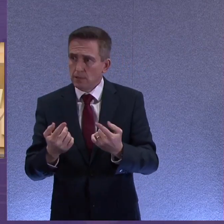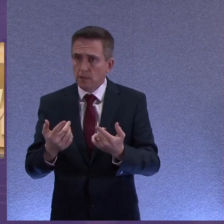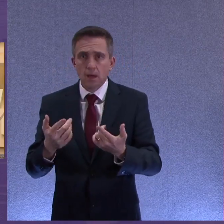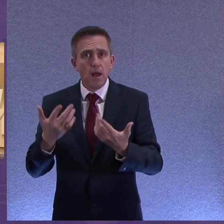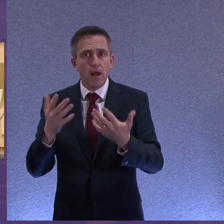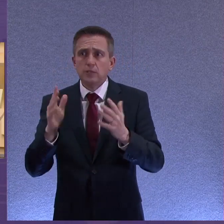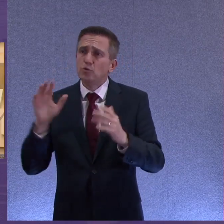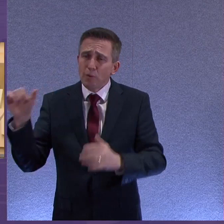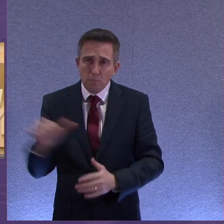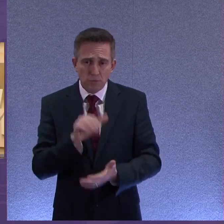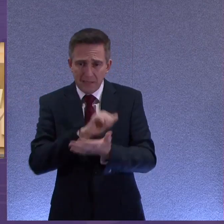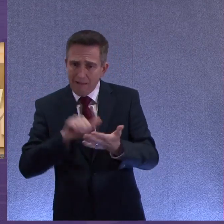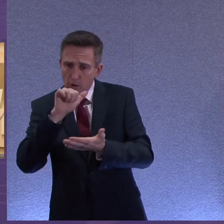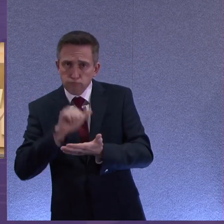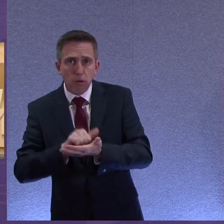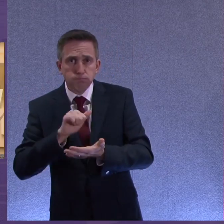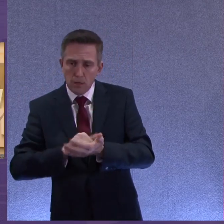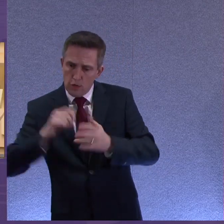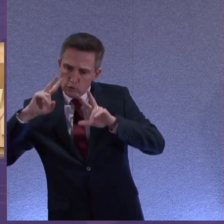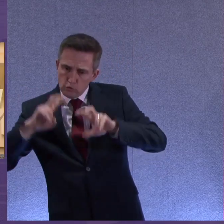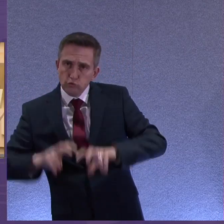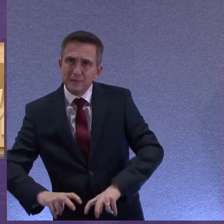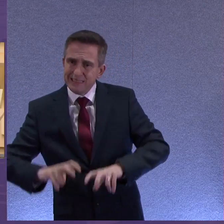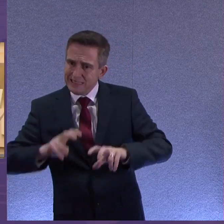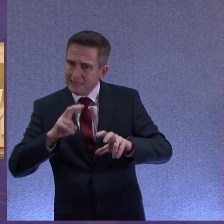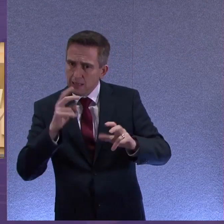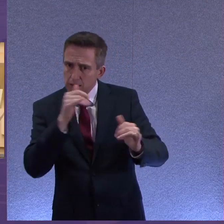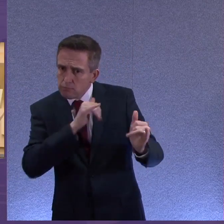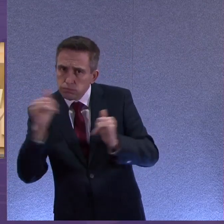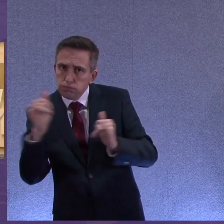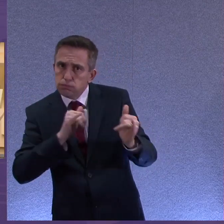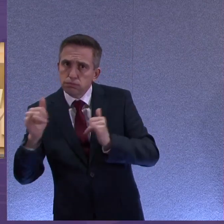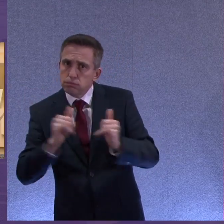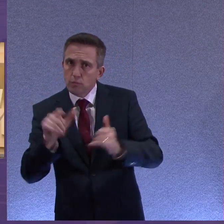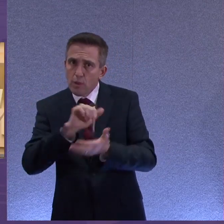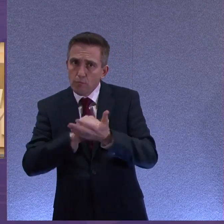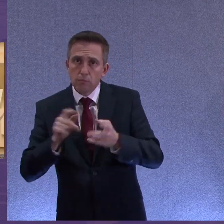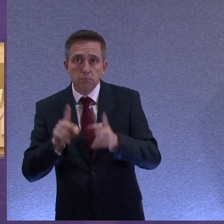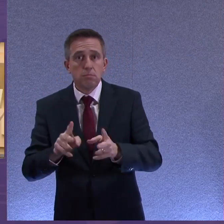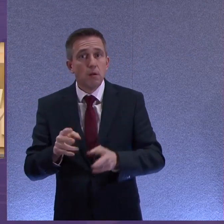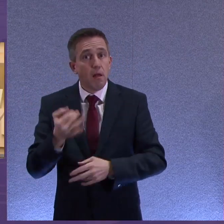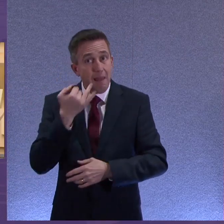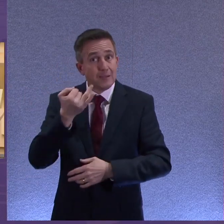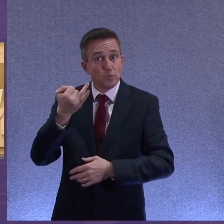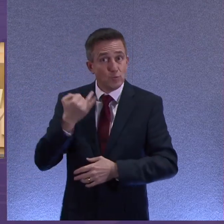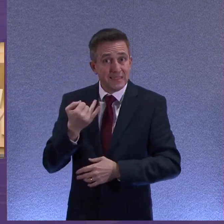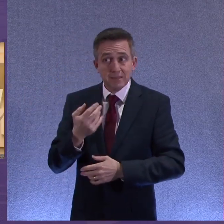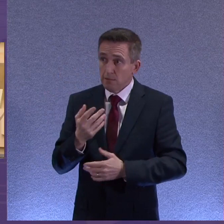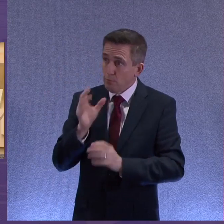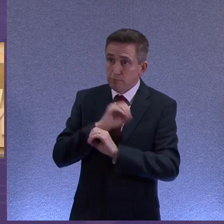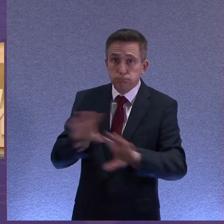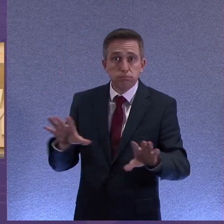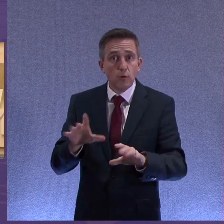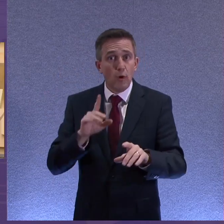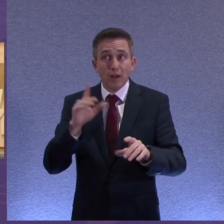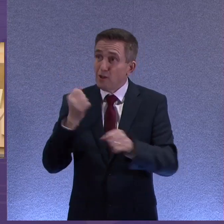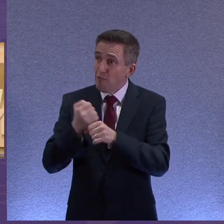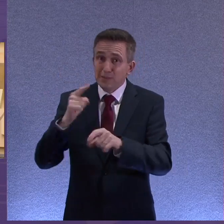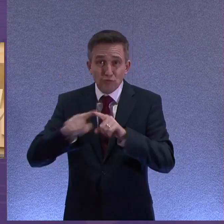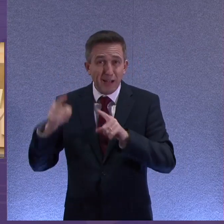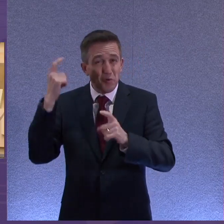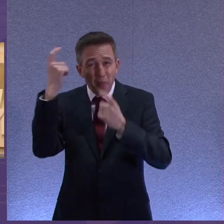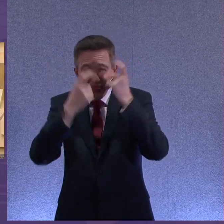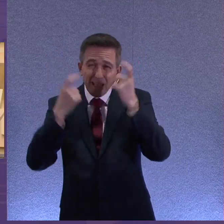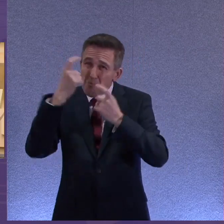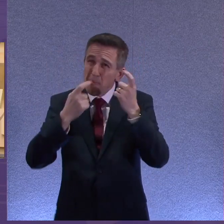some scrutiny of that. There must be rigorous scrutiny of that. I said last week, and I will say again, we're trying to think of everything in government right now. We're trying